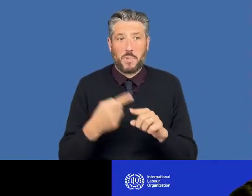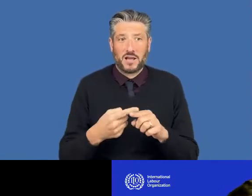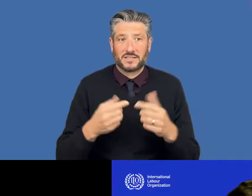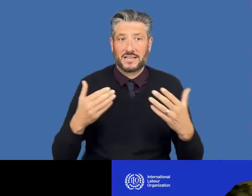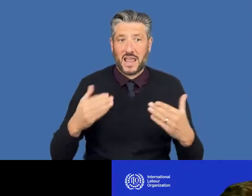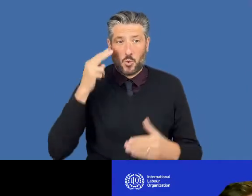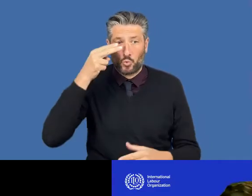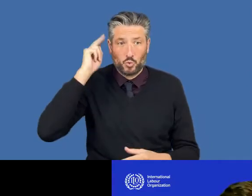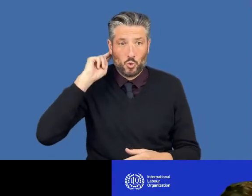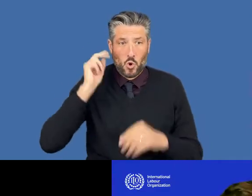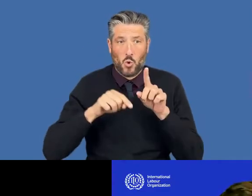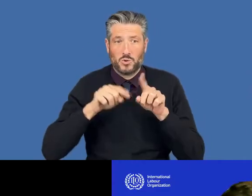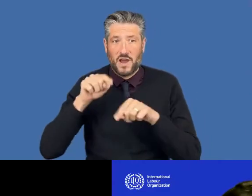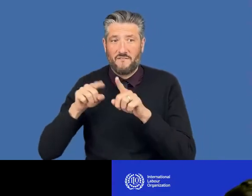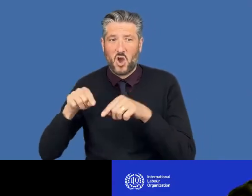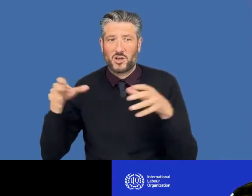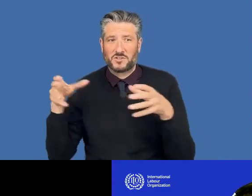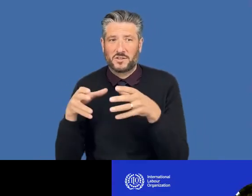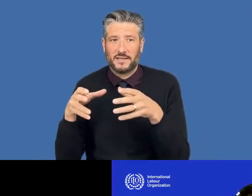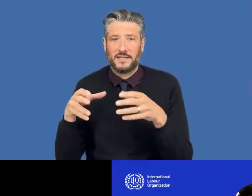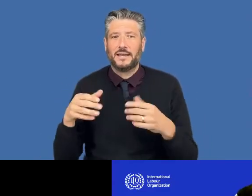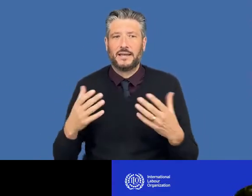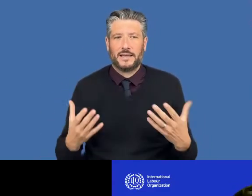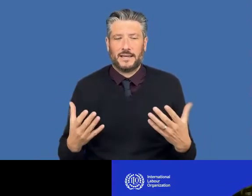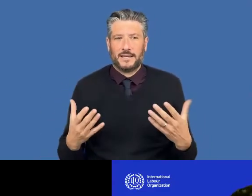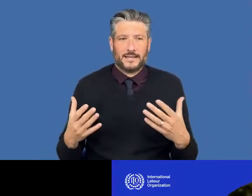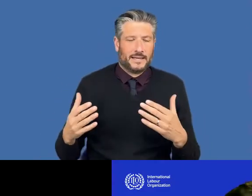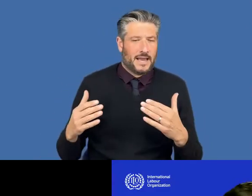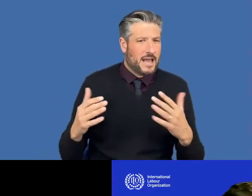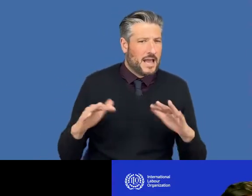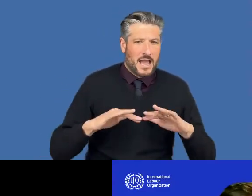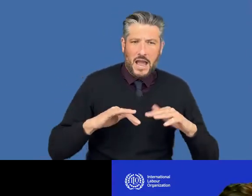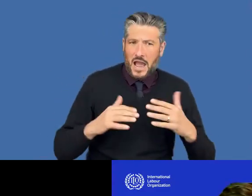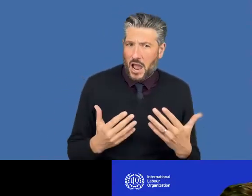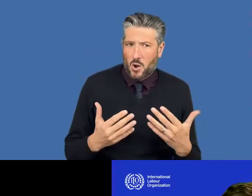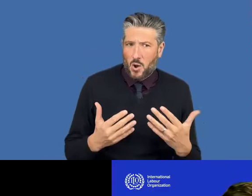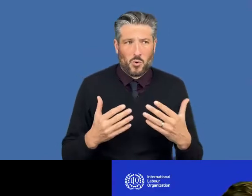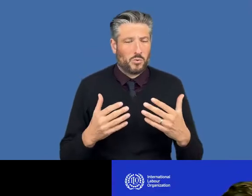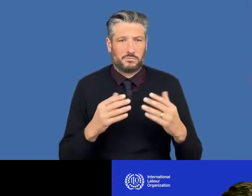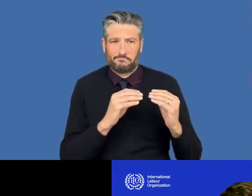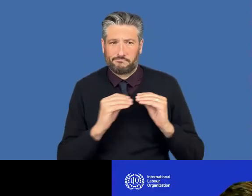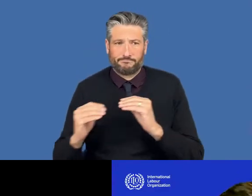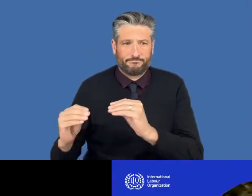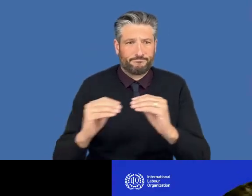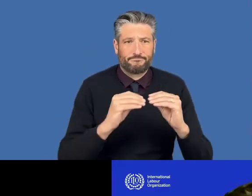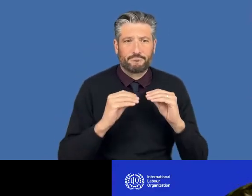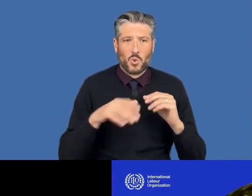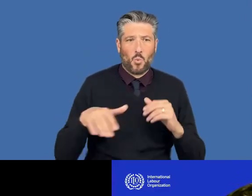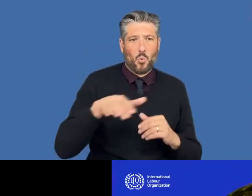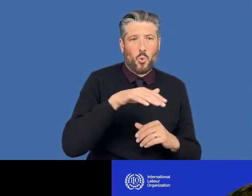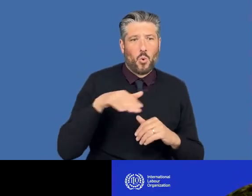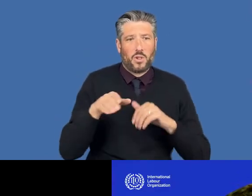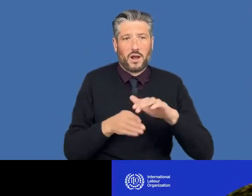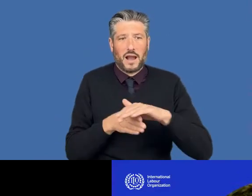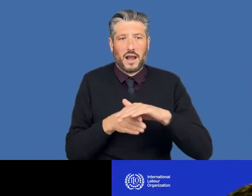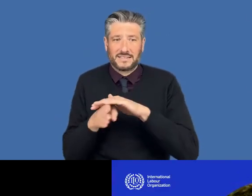that it's not so easy. This works, and then it works for all. It's really, it needs to be a flexible approach, as you said, but also the